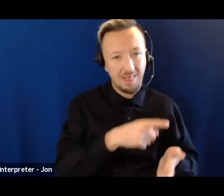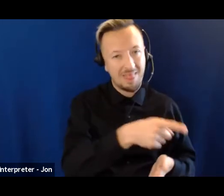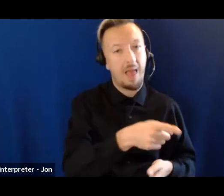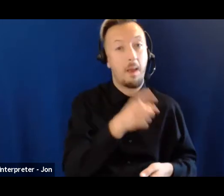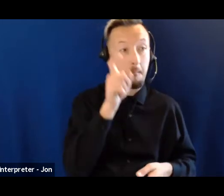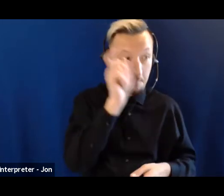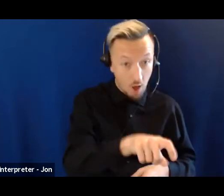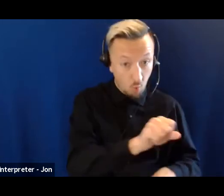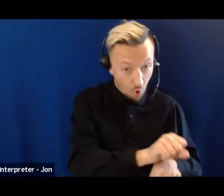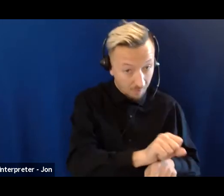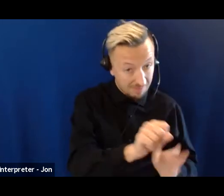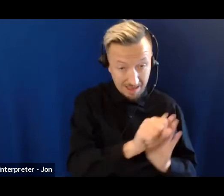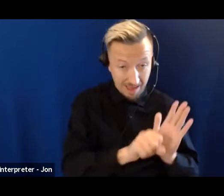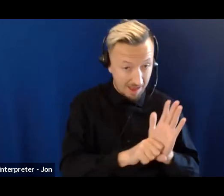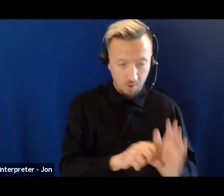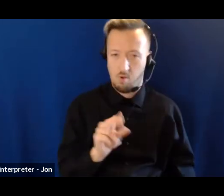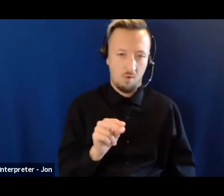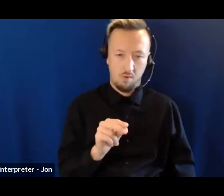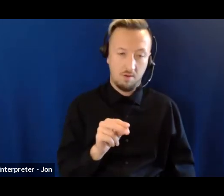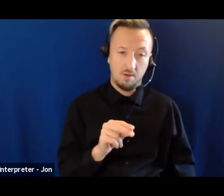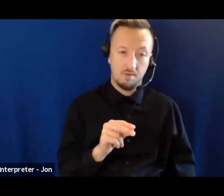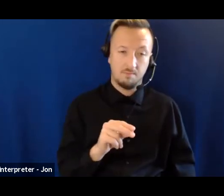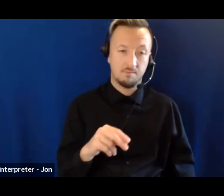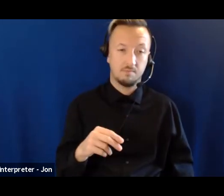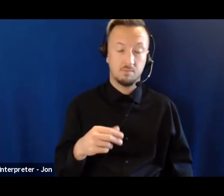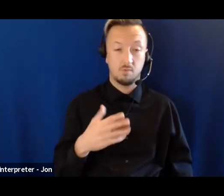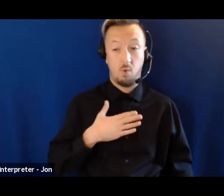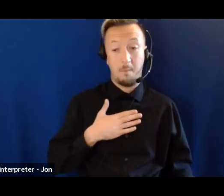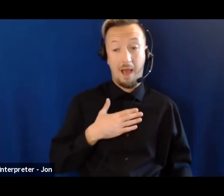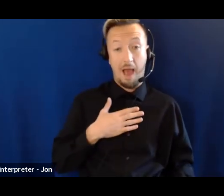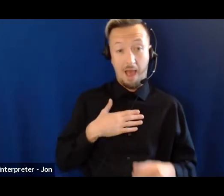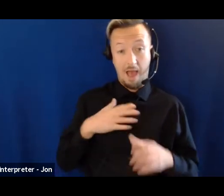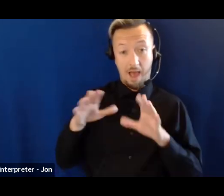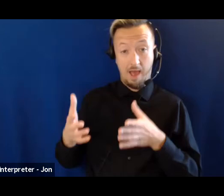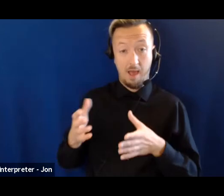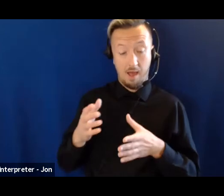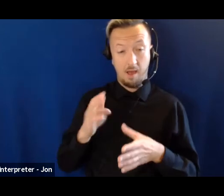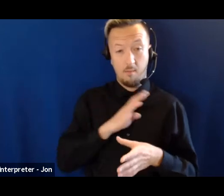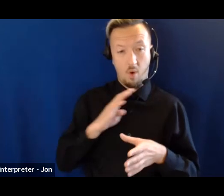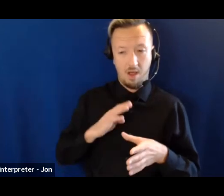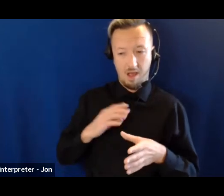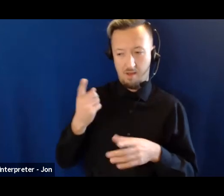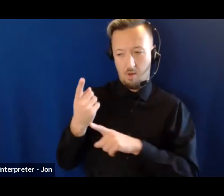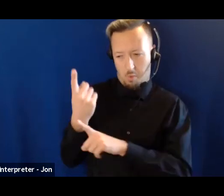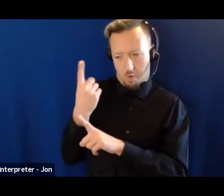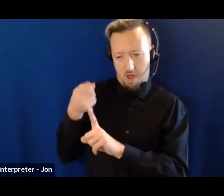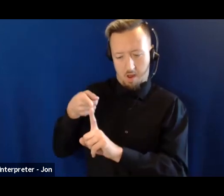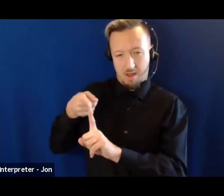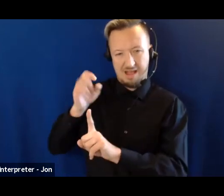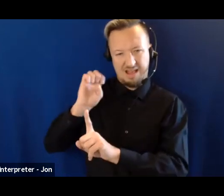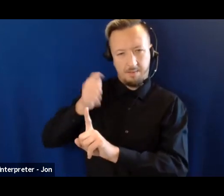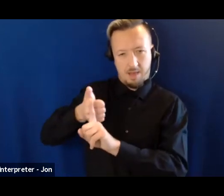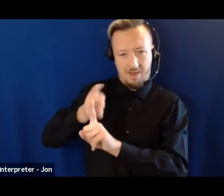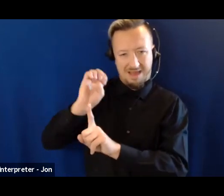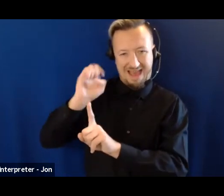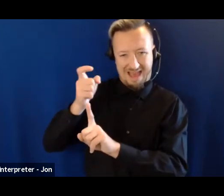state. So I have an individual who's an ex officio on our council